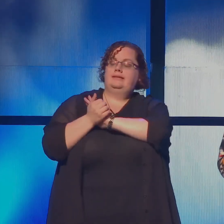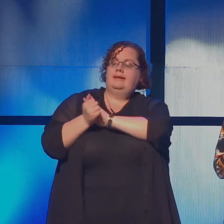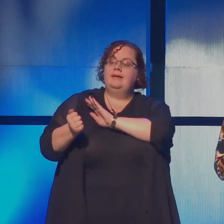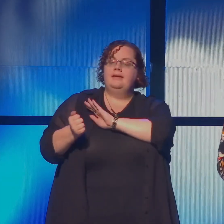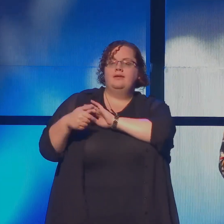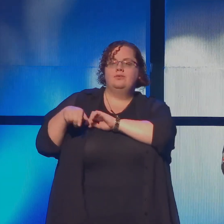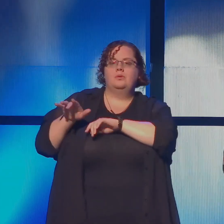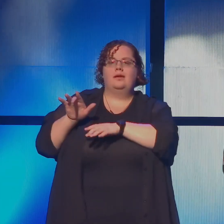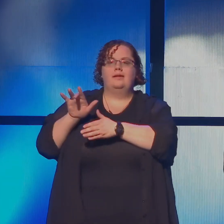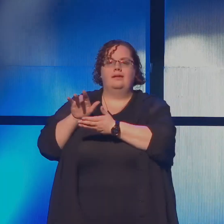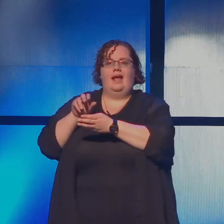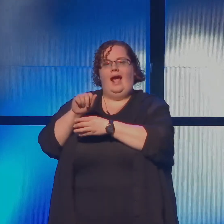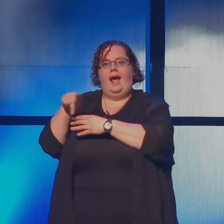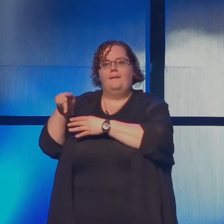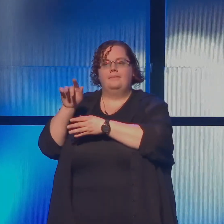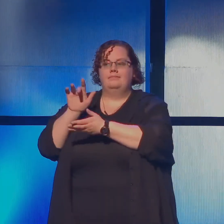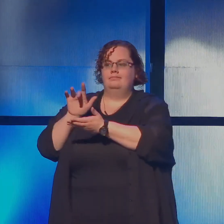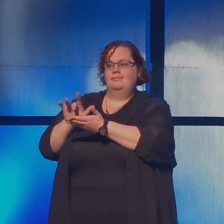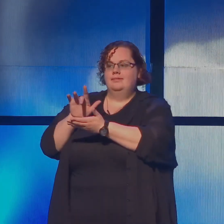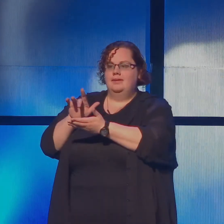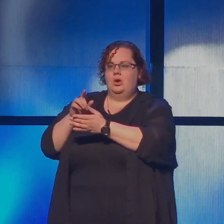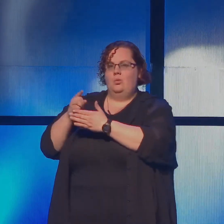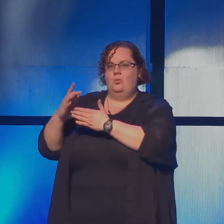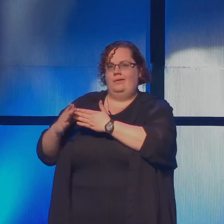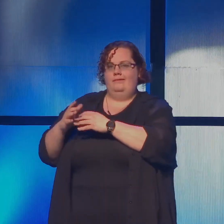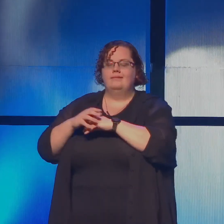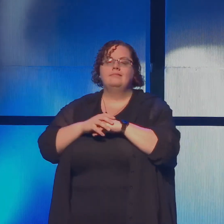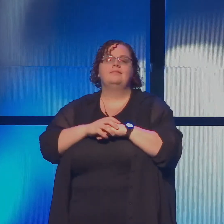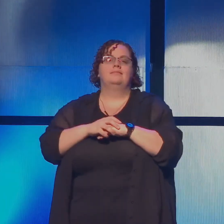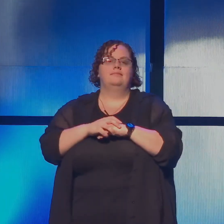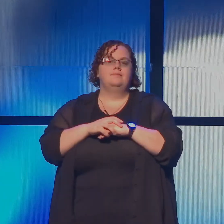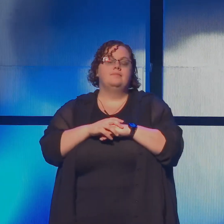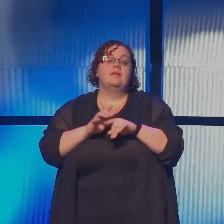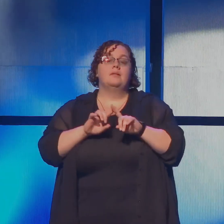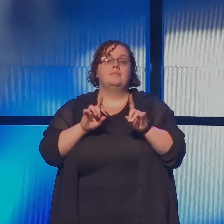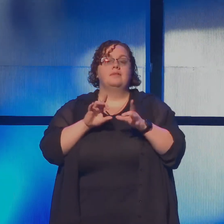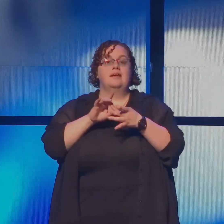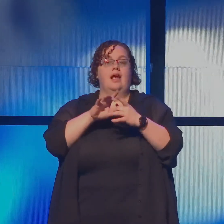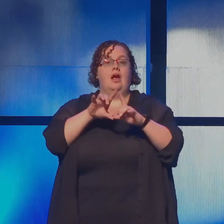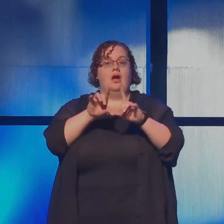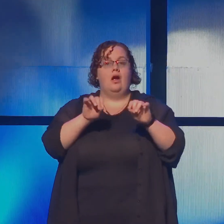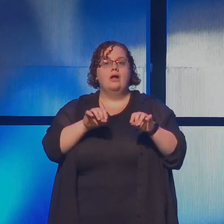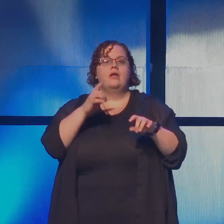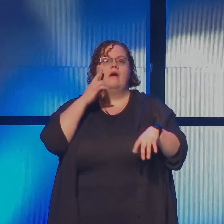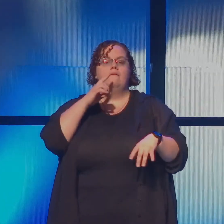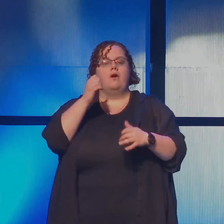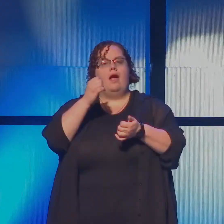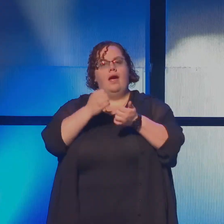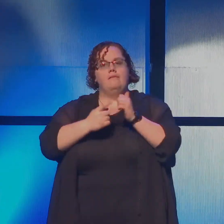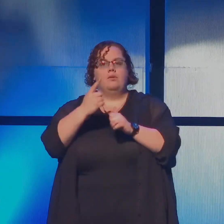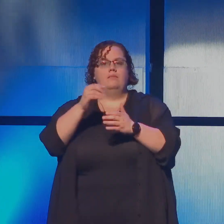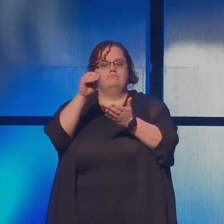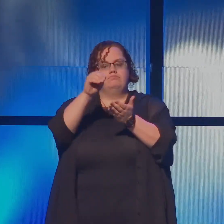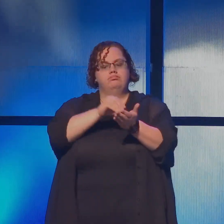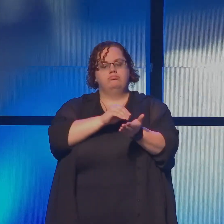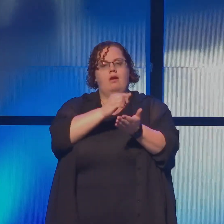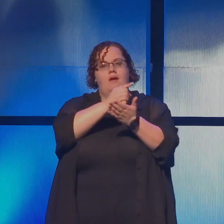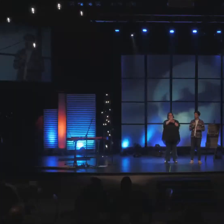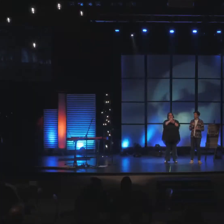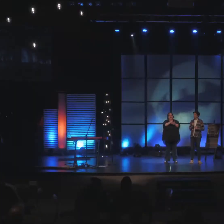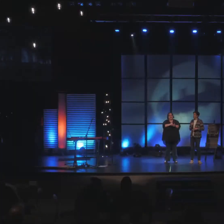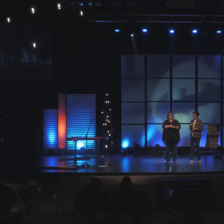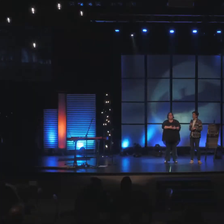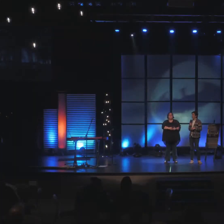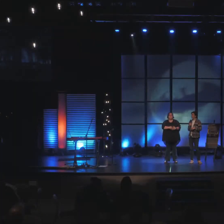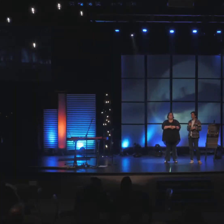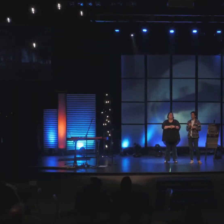click on it in your app under the weekend section. But that Connect card is something for everybody to fill out every week.